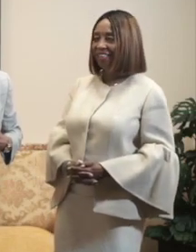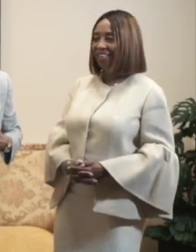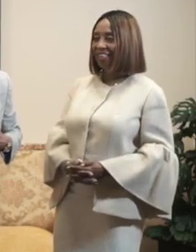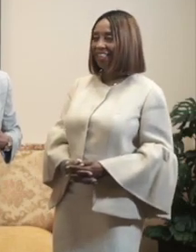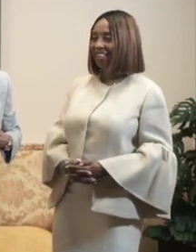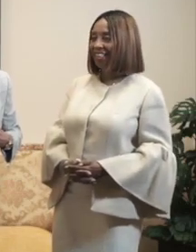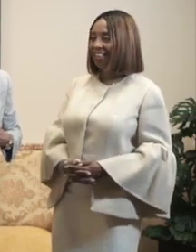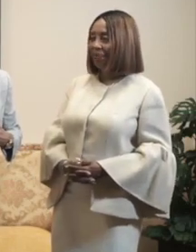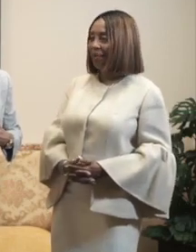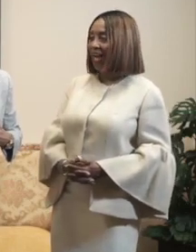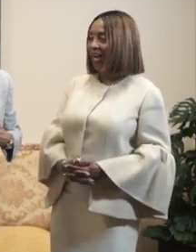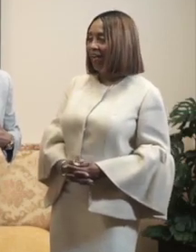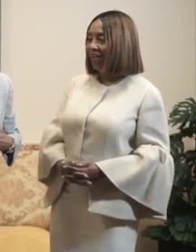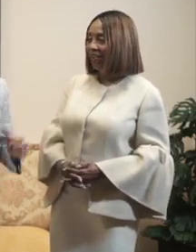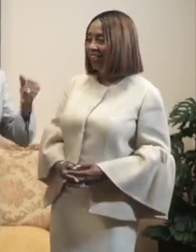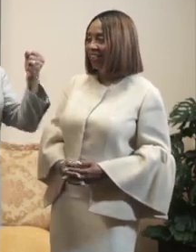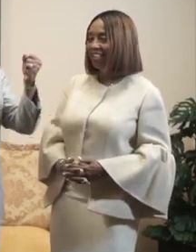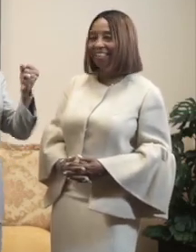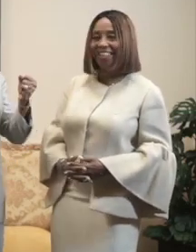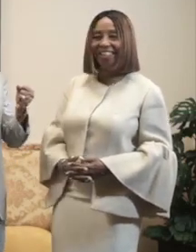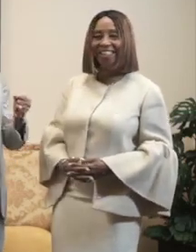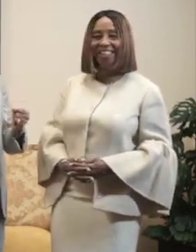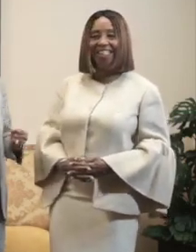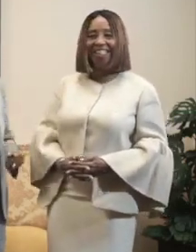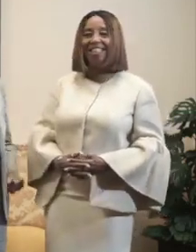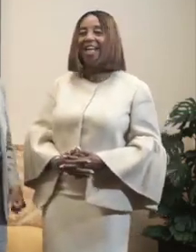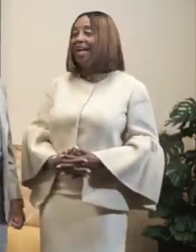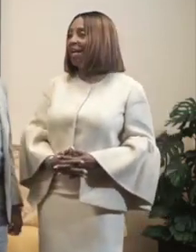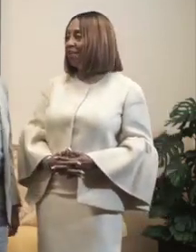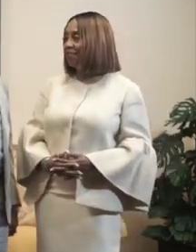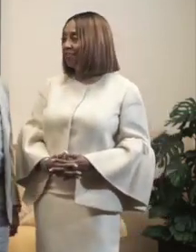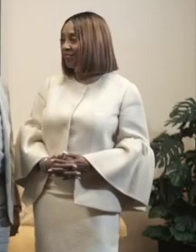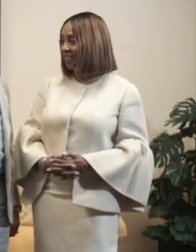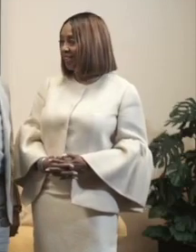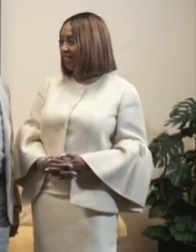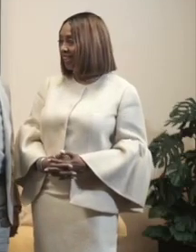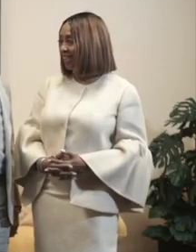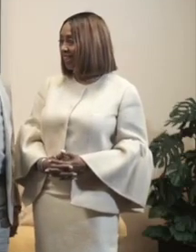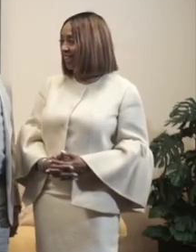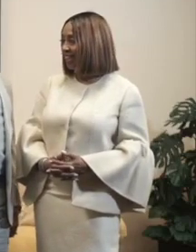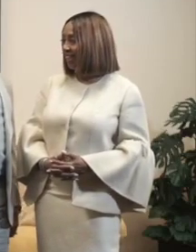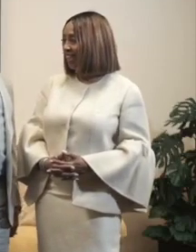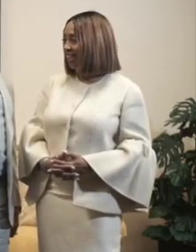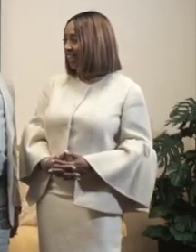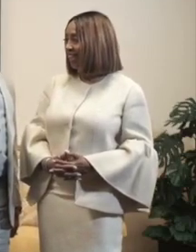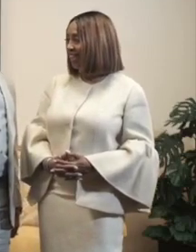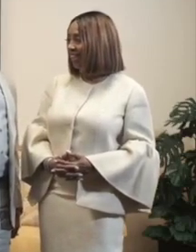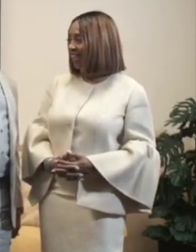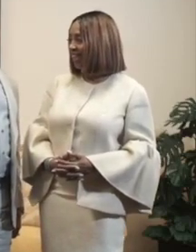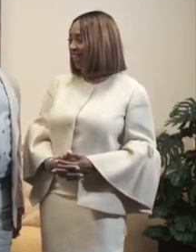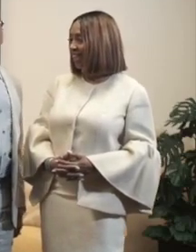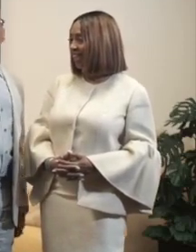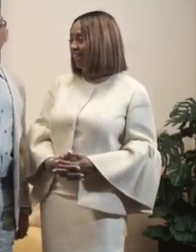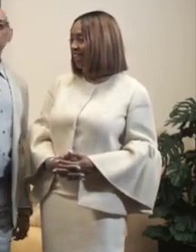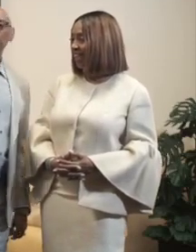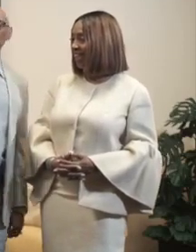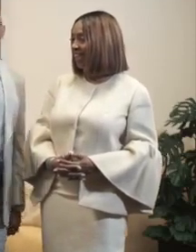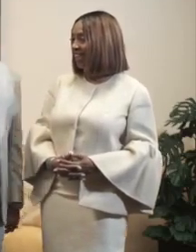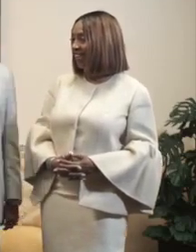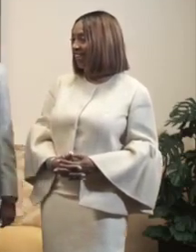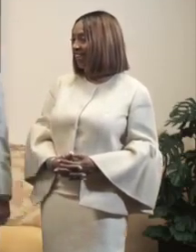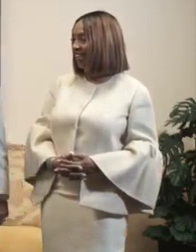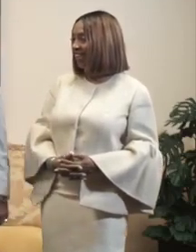in New Orleans for Resurrection Sunday. We're going to have a time. I'm going to be preaching for my first time in Decatur at